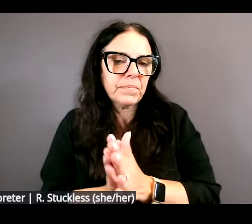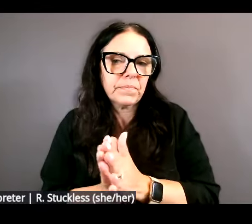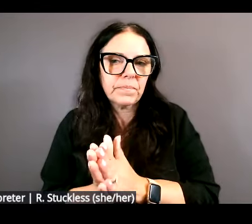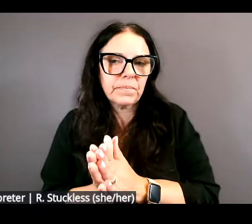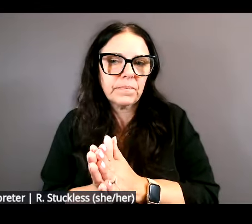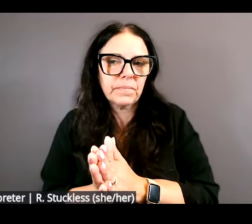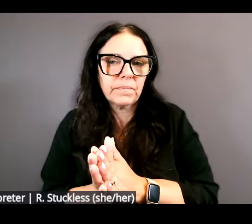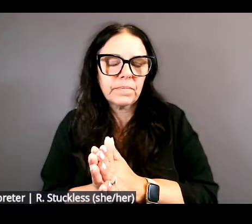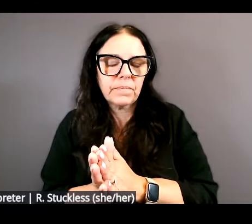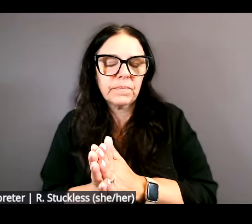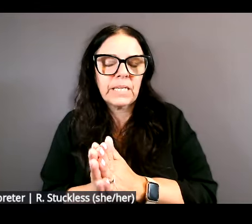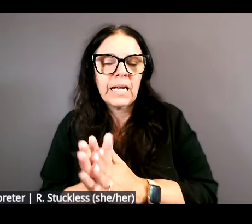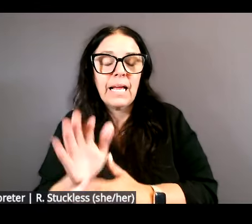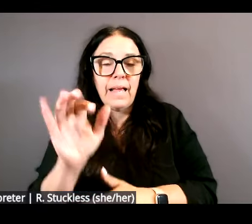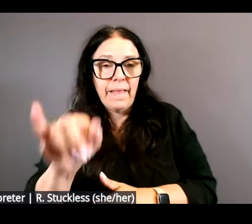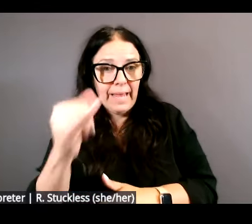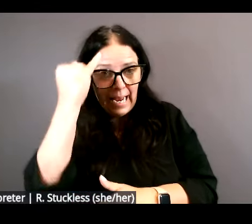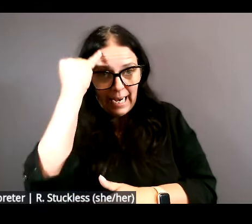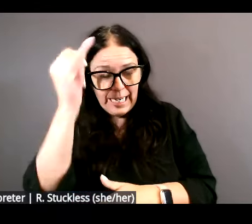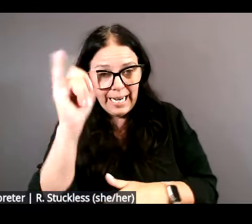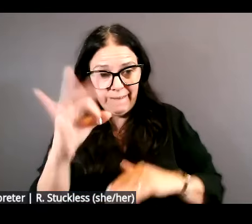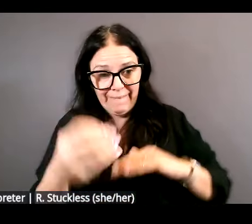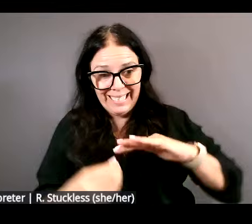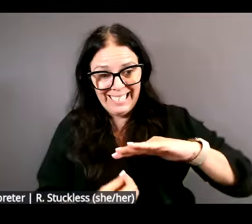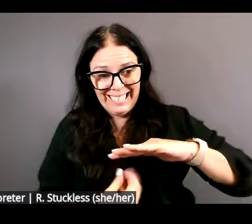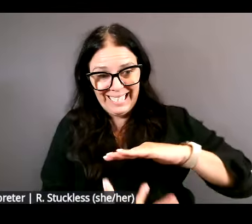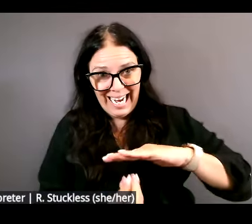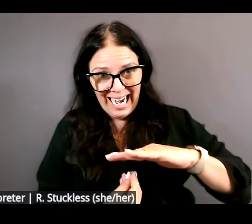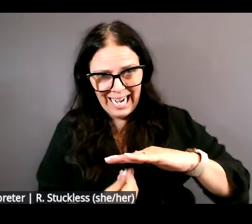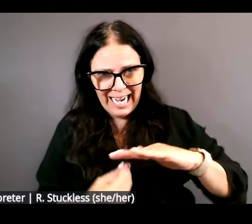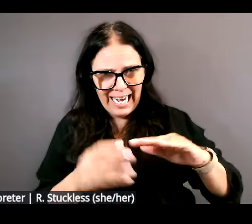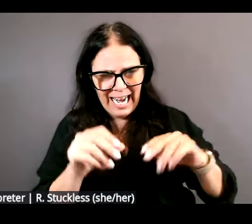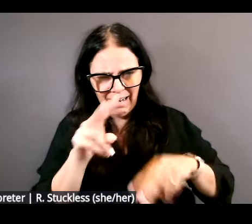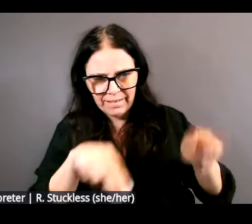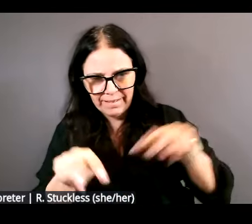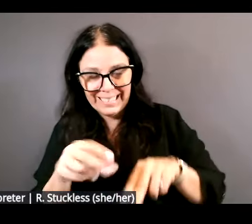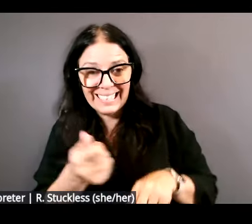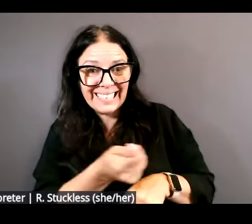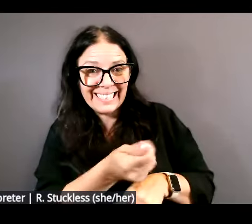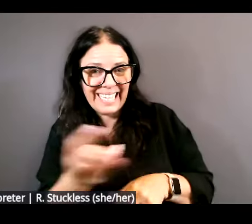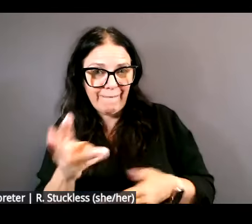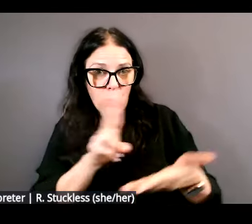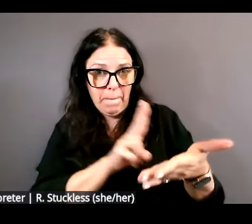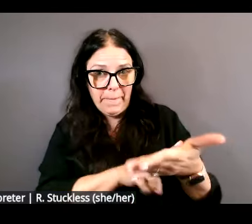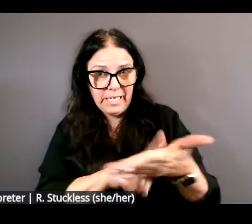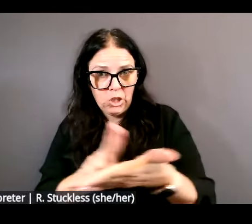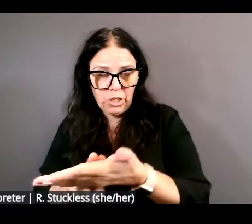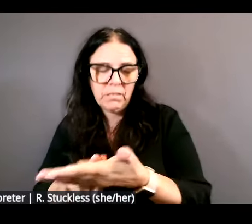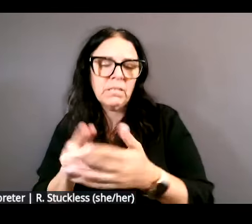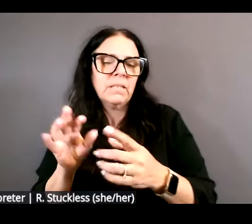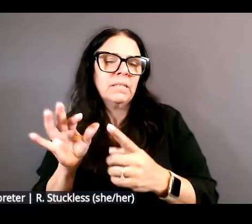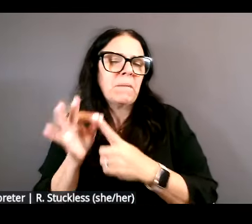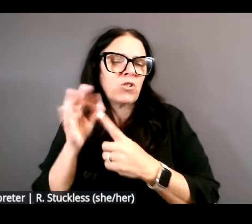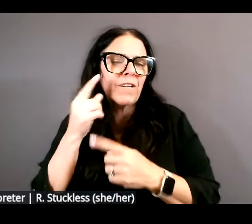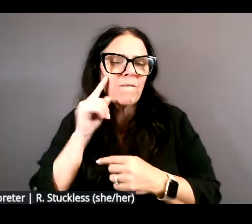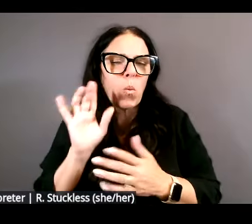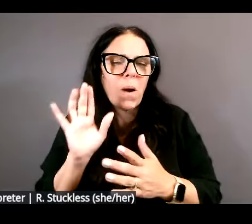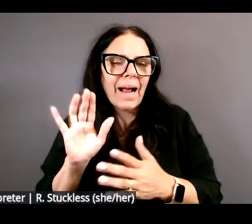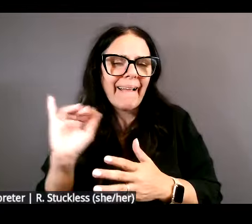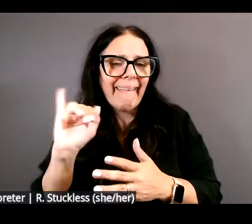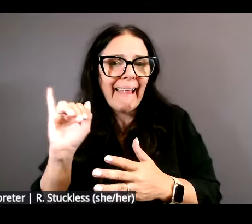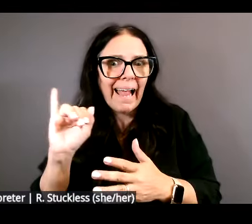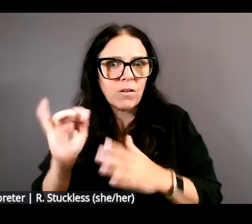scanning and canvassing several petitions, especially for like a governor's race. by